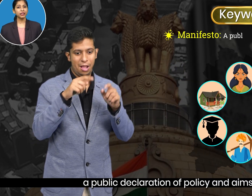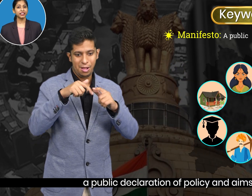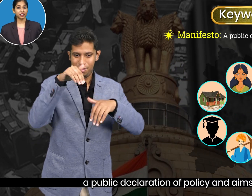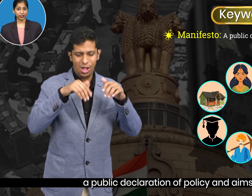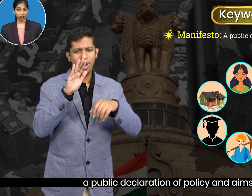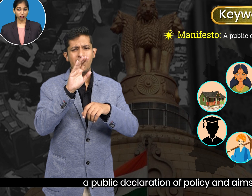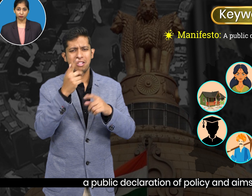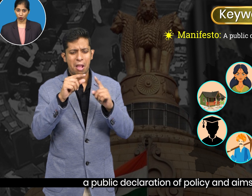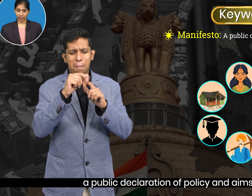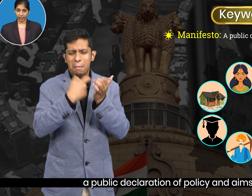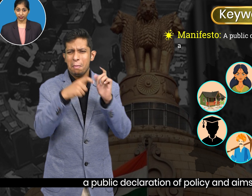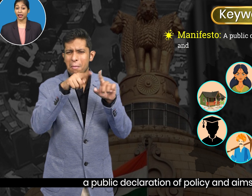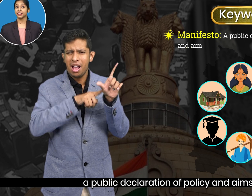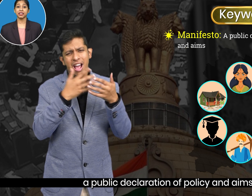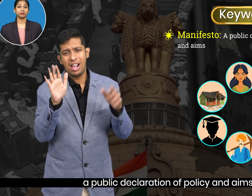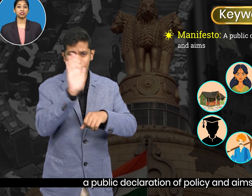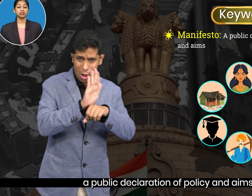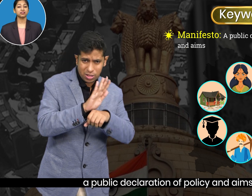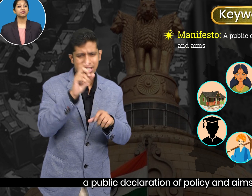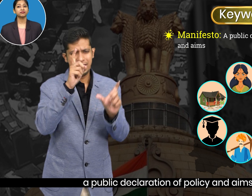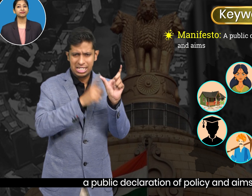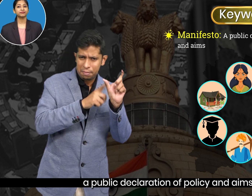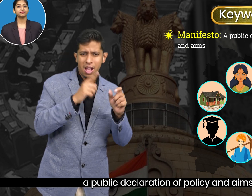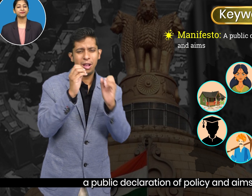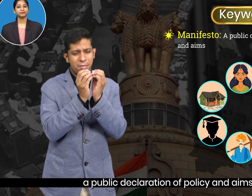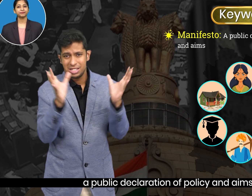A public declaration of policy and aims.